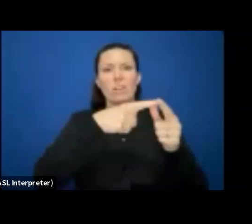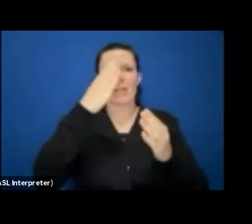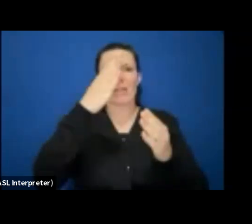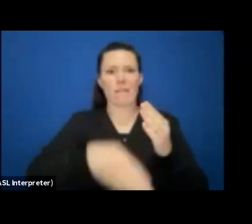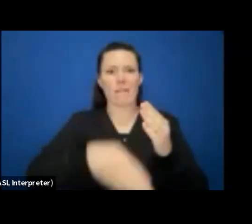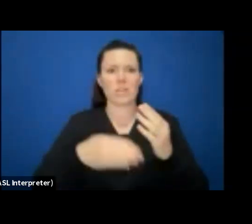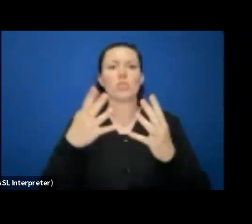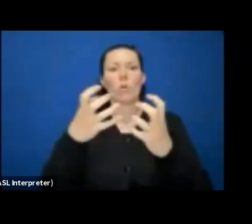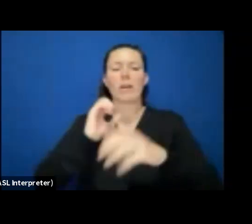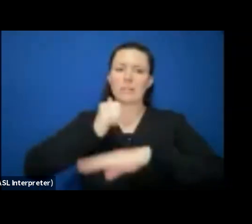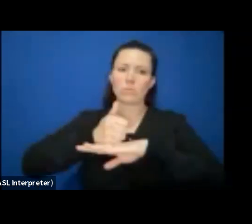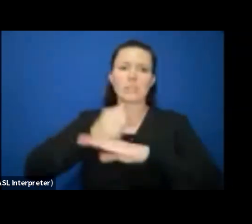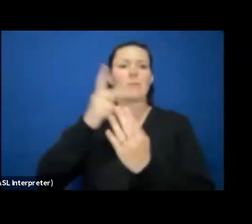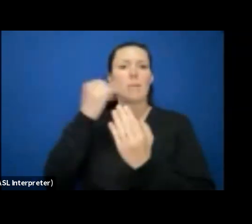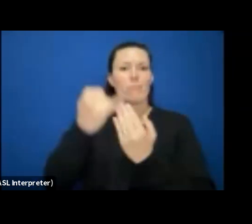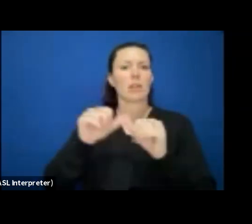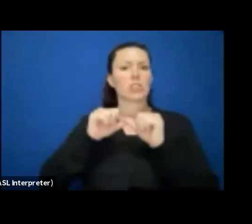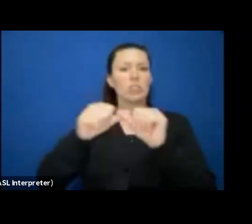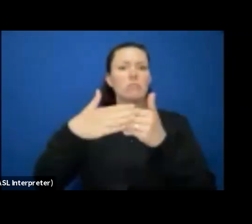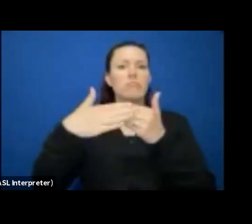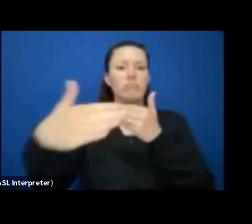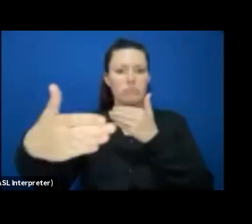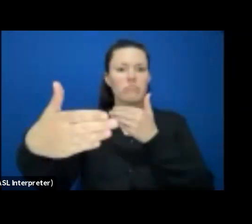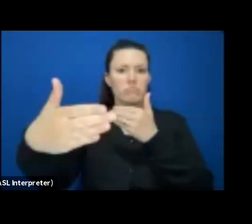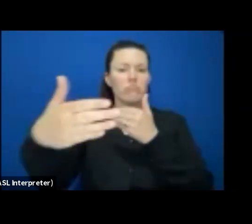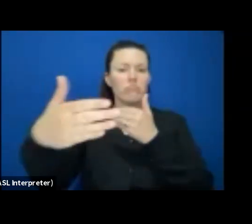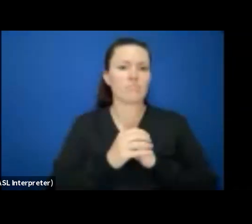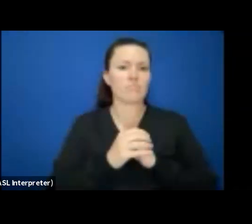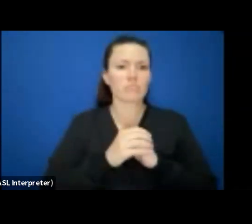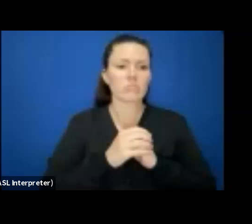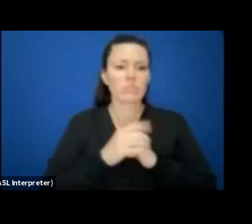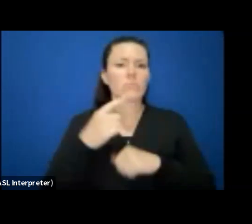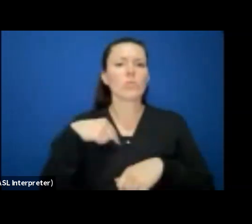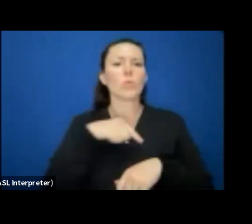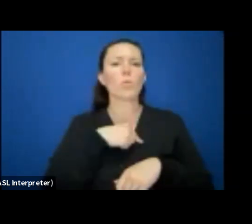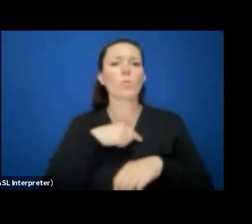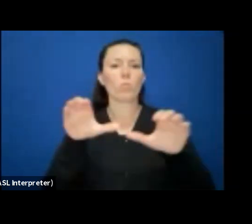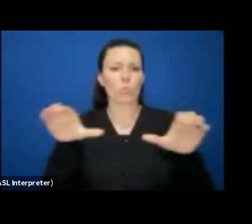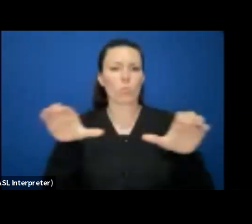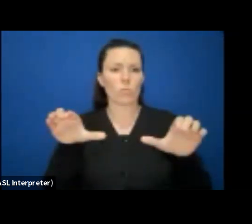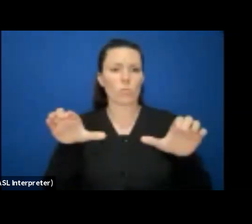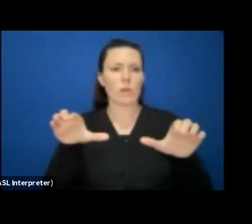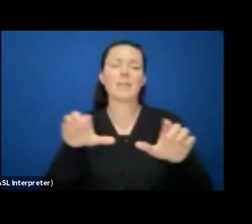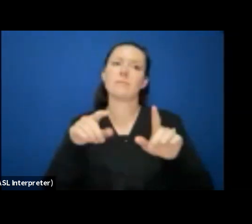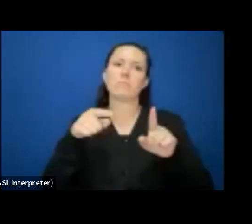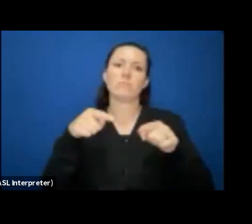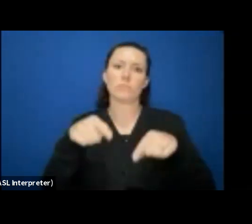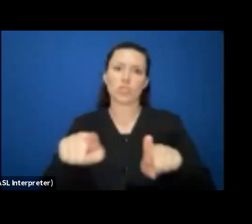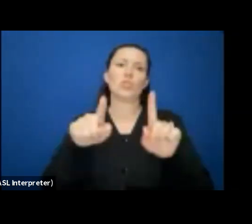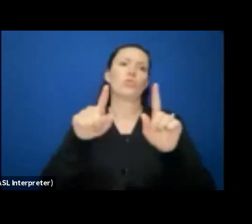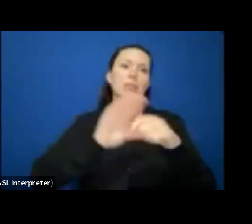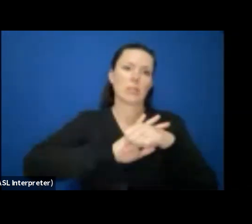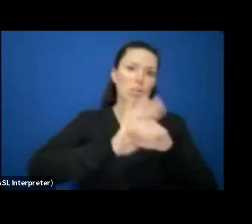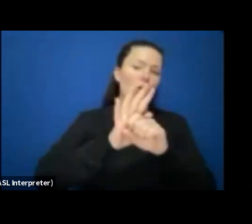be 6 years and it's growing. Like I said, we have been doing during these difficult times during the